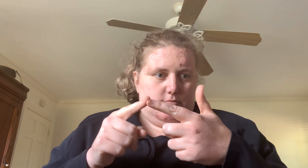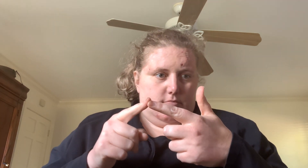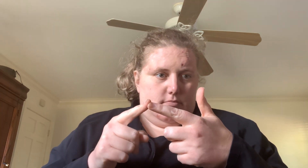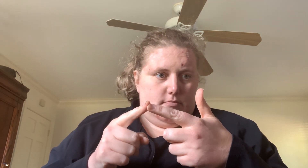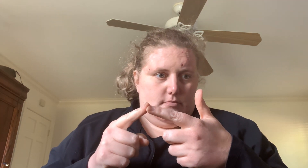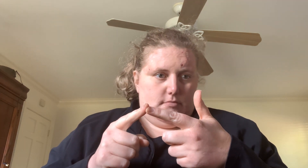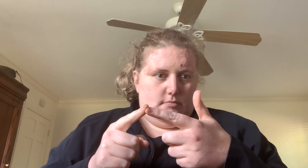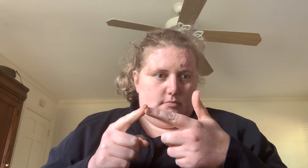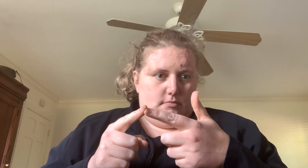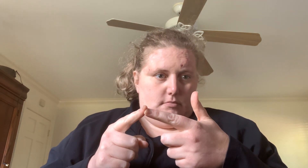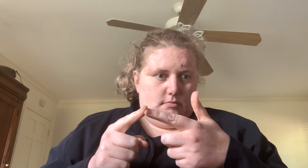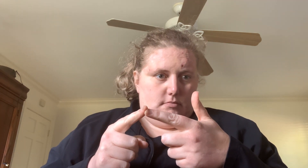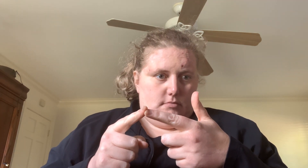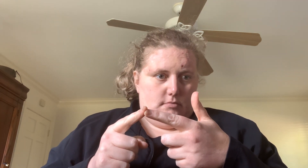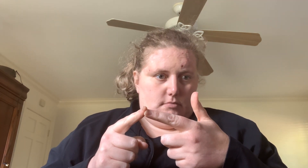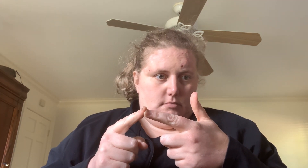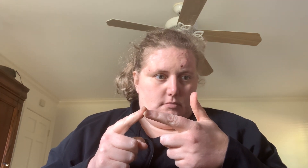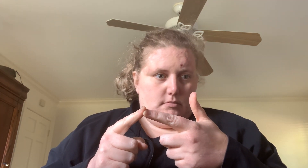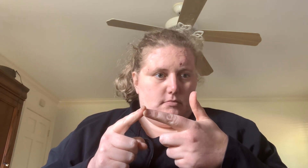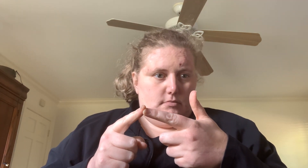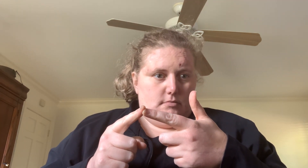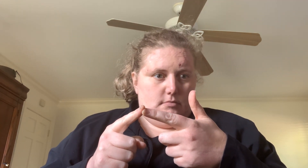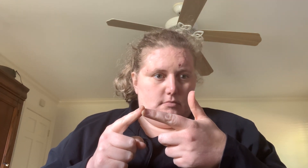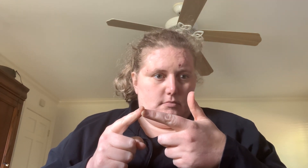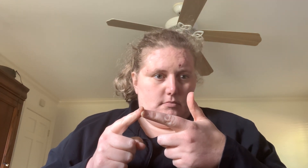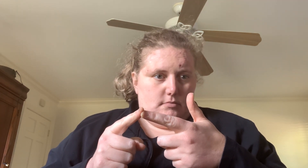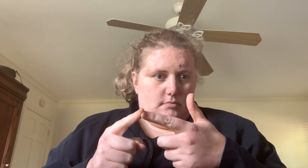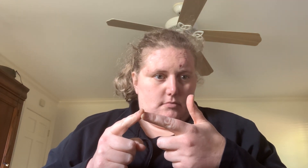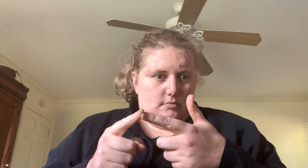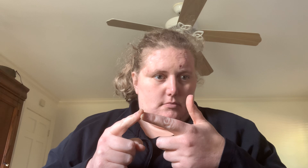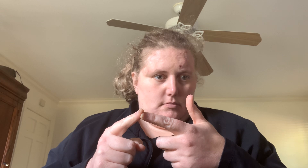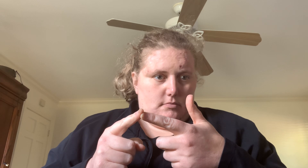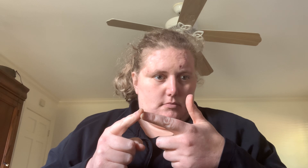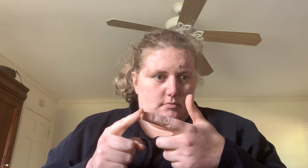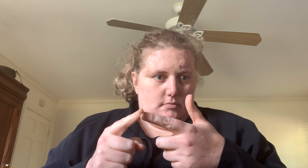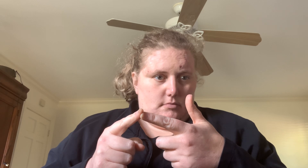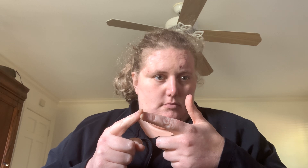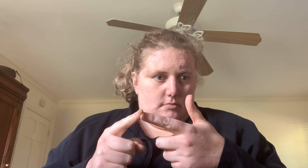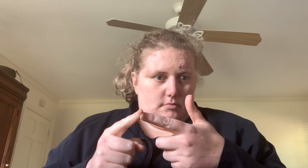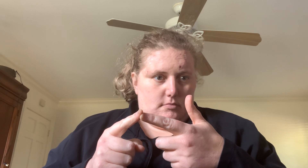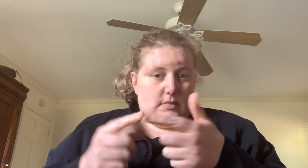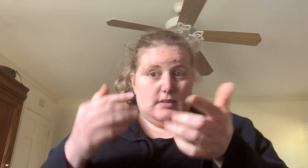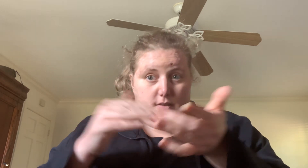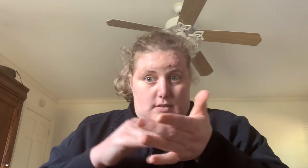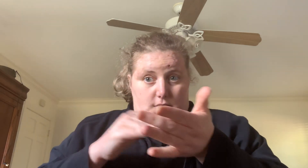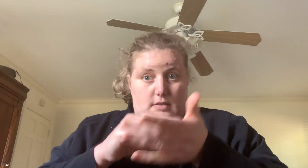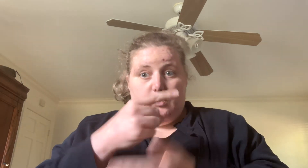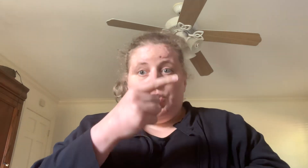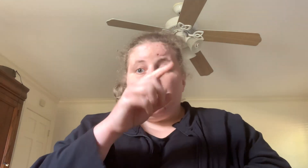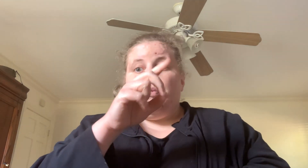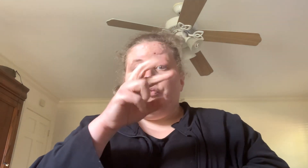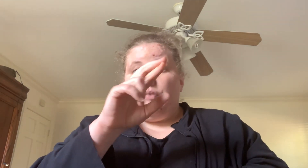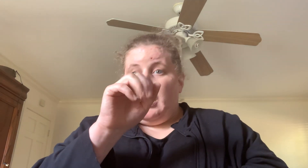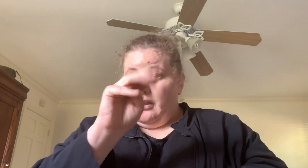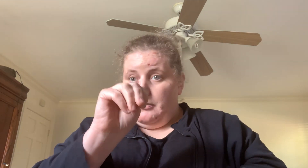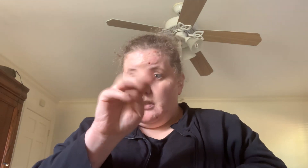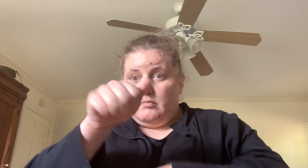And I'm putting multiplied by the grams. The grams are going to be on top here. That's what we're solving for. So